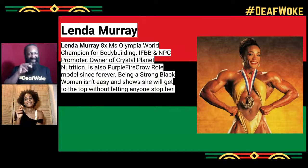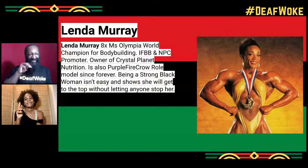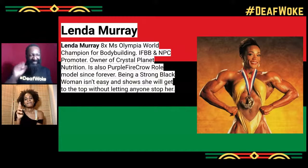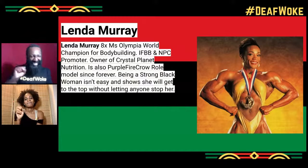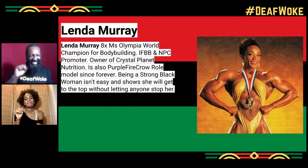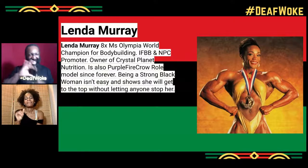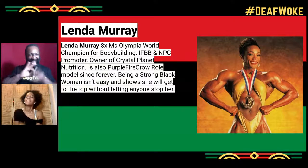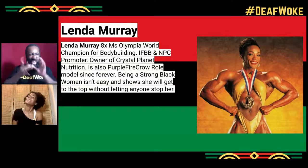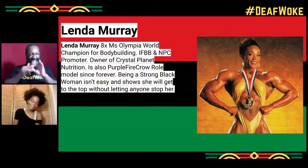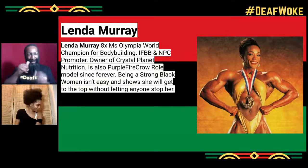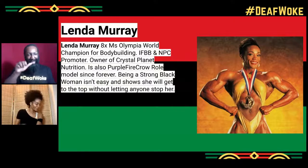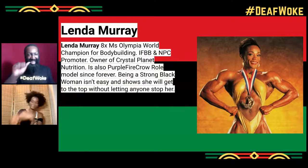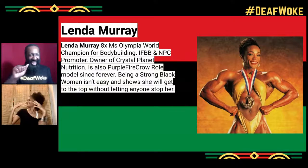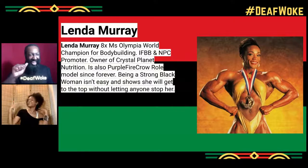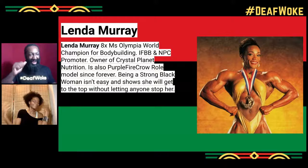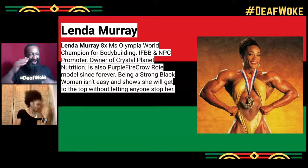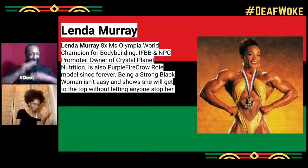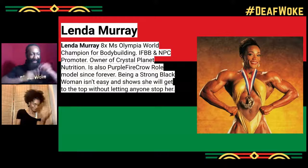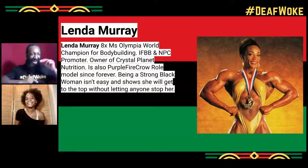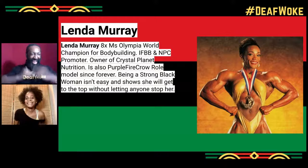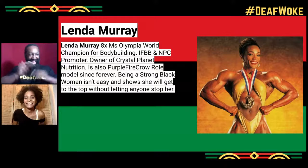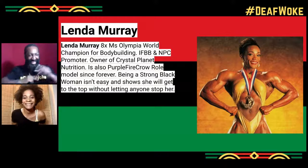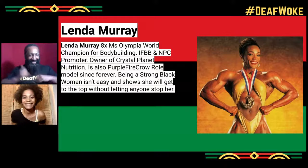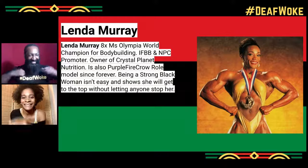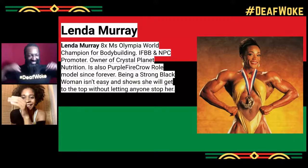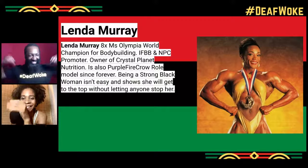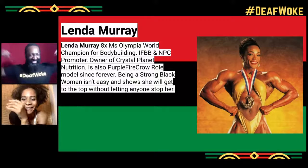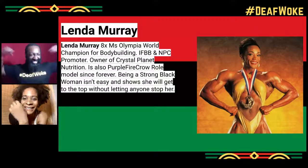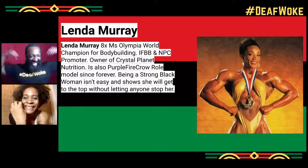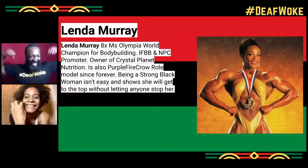Okay, Linda Murray. Time Miss Olympia.